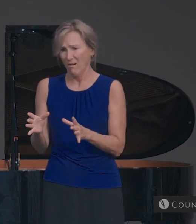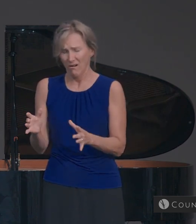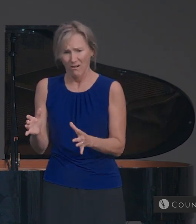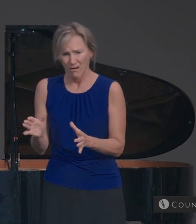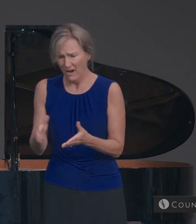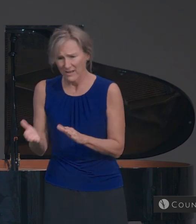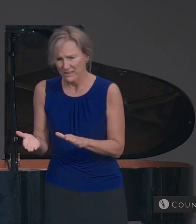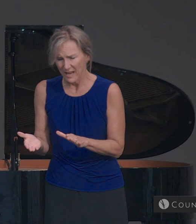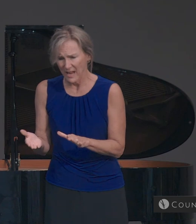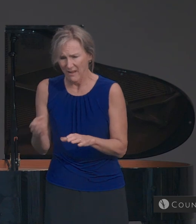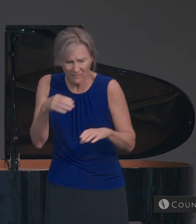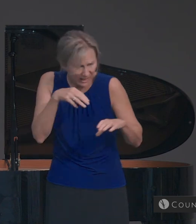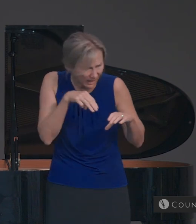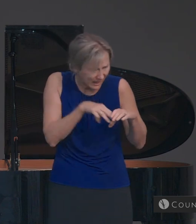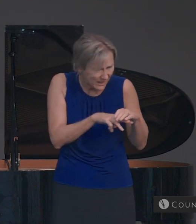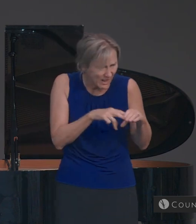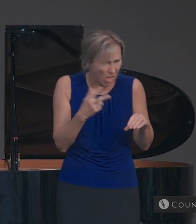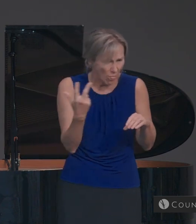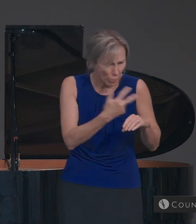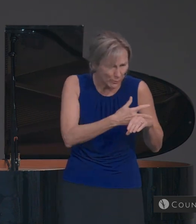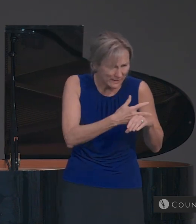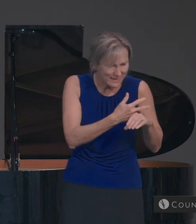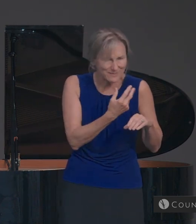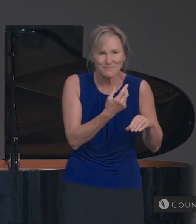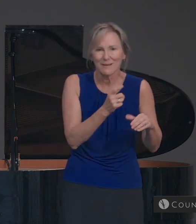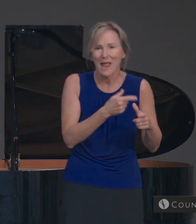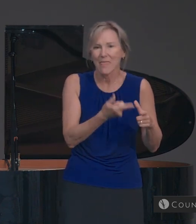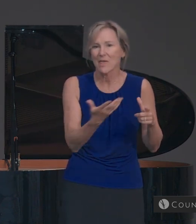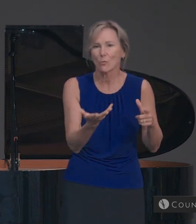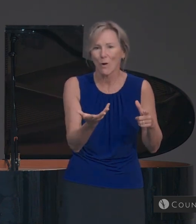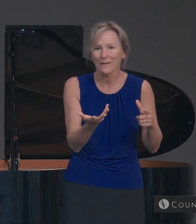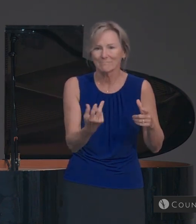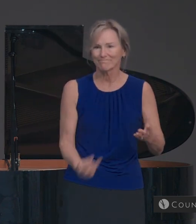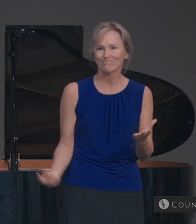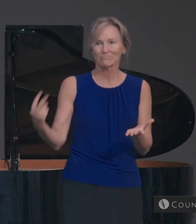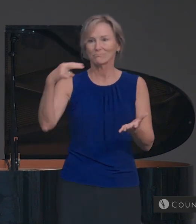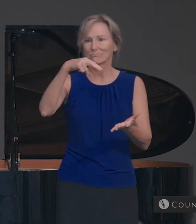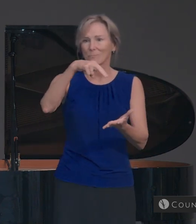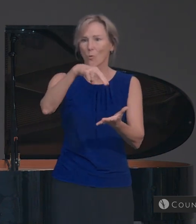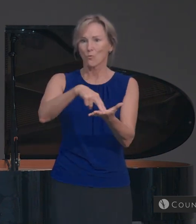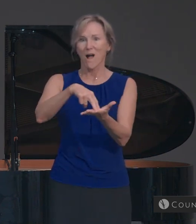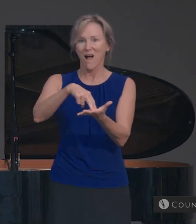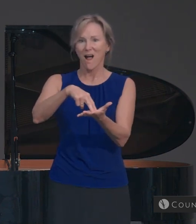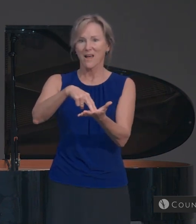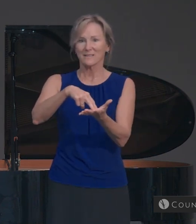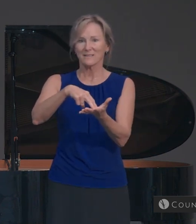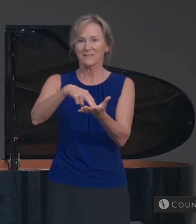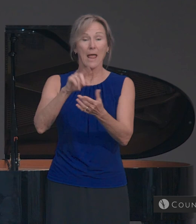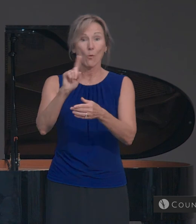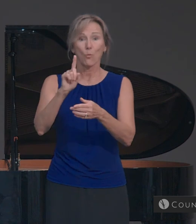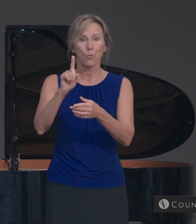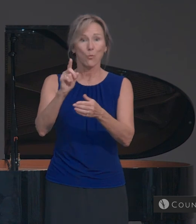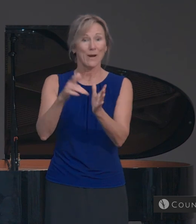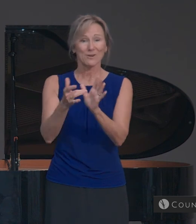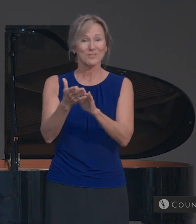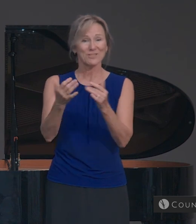to rise from the dead like no one else has ever done. To rise and sit at the right hand of the